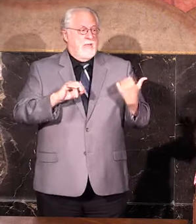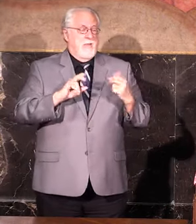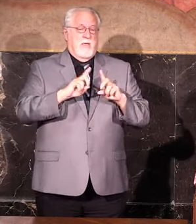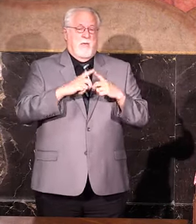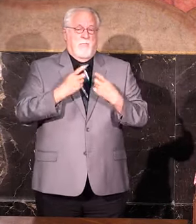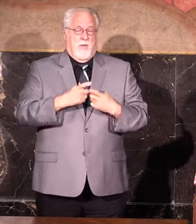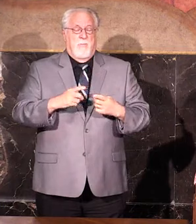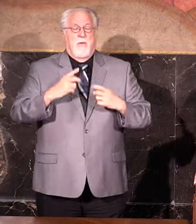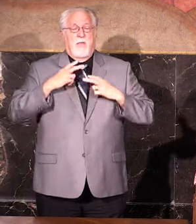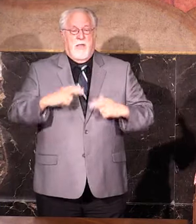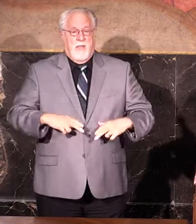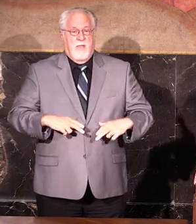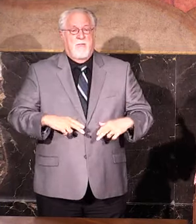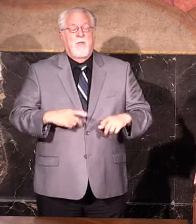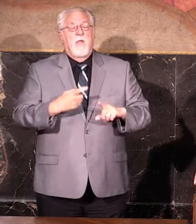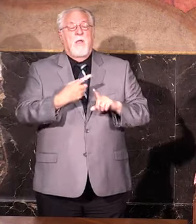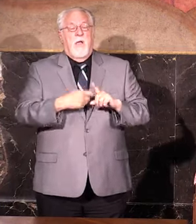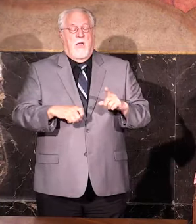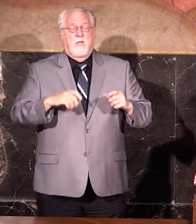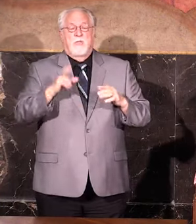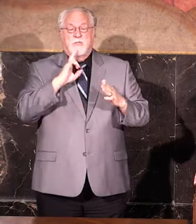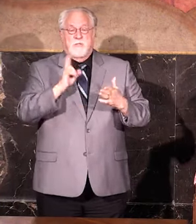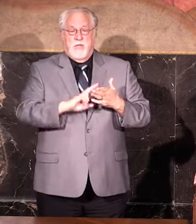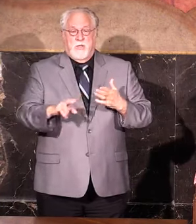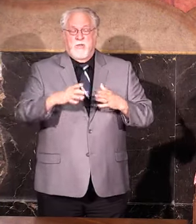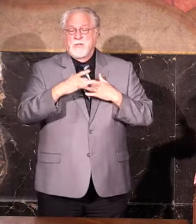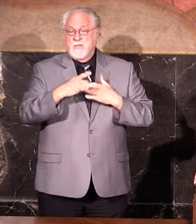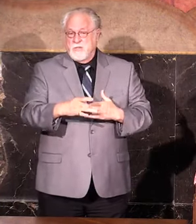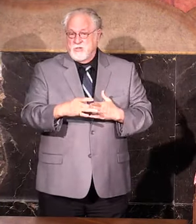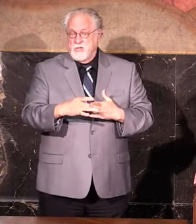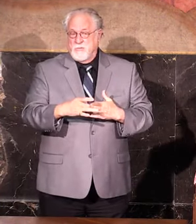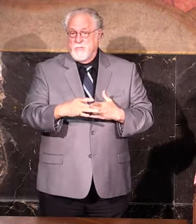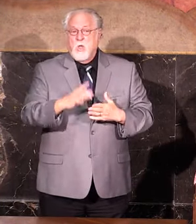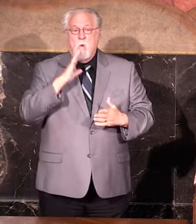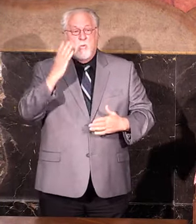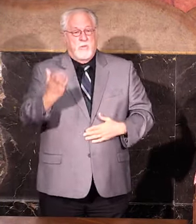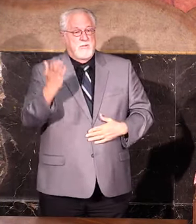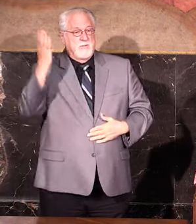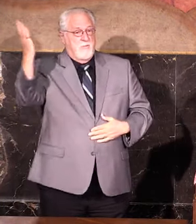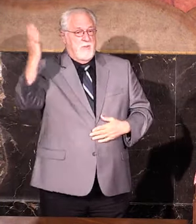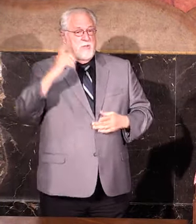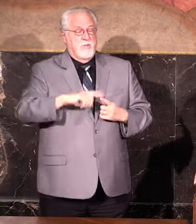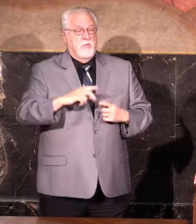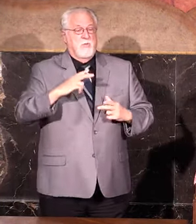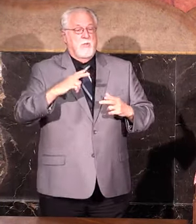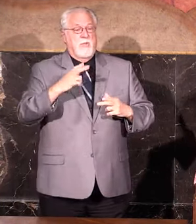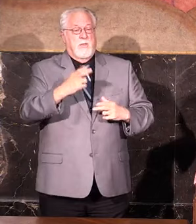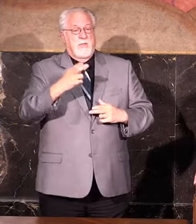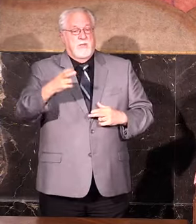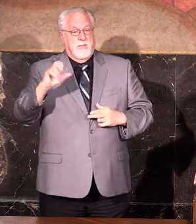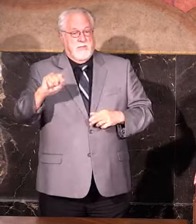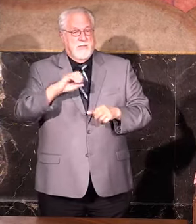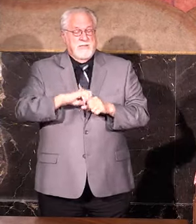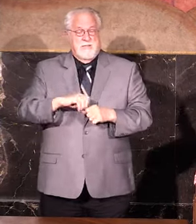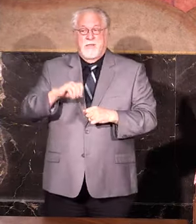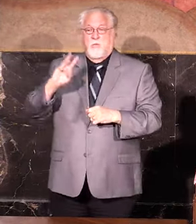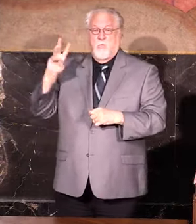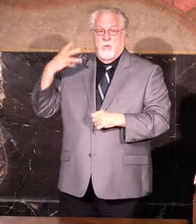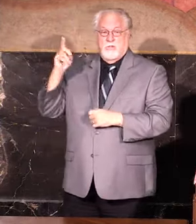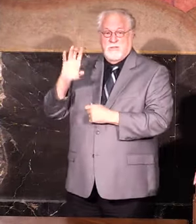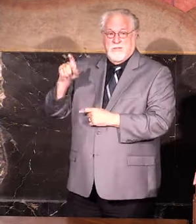under Secretary Phillips's leadership will be submitting to Health and Human Services in Washington this